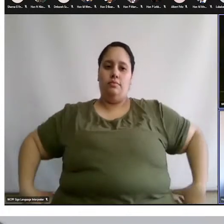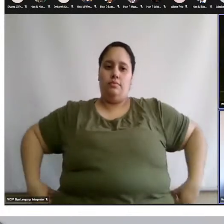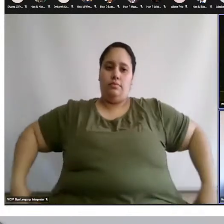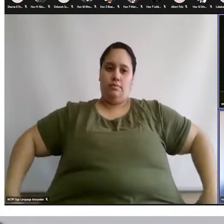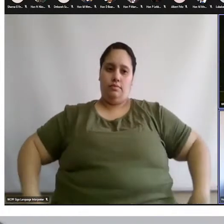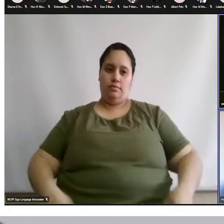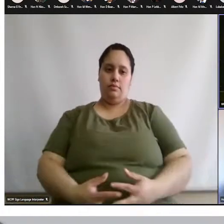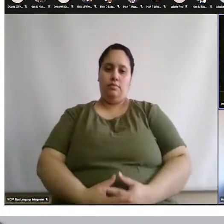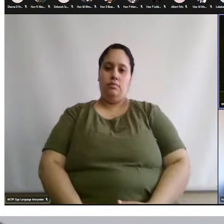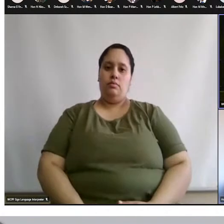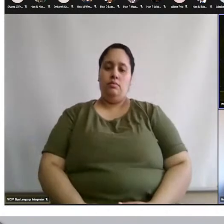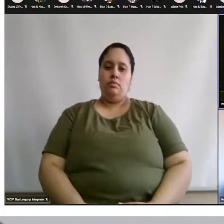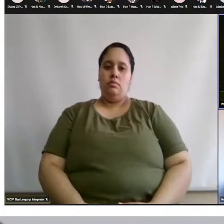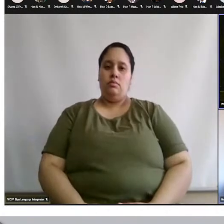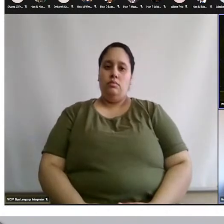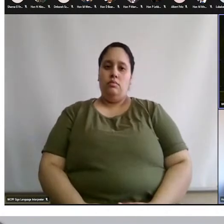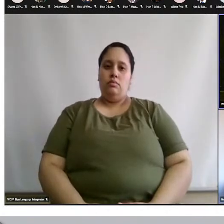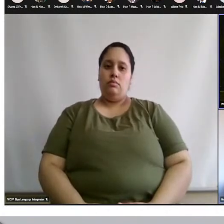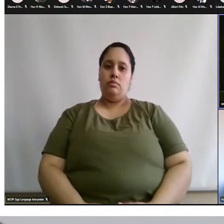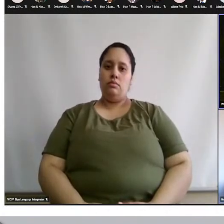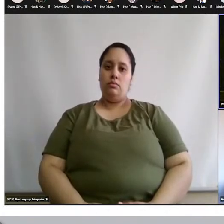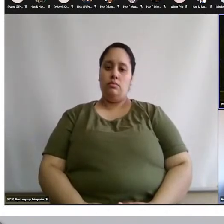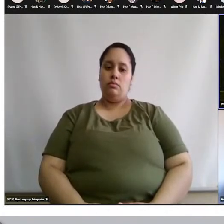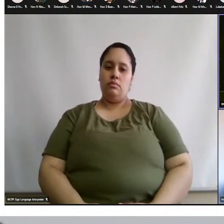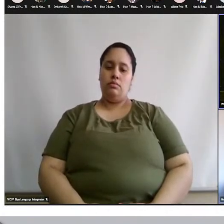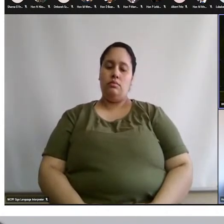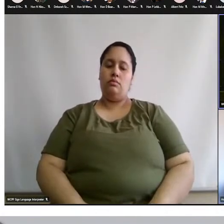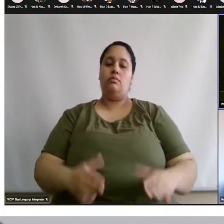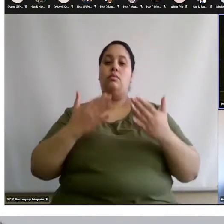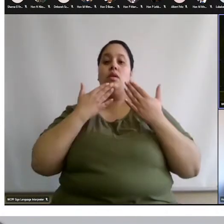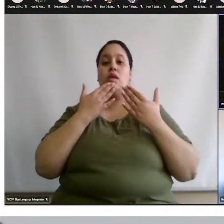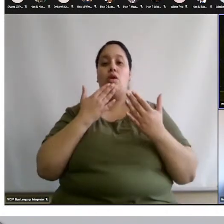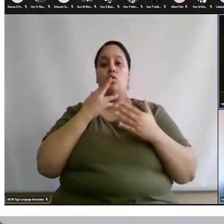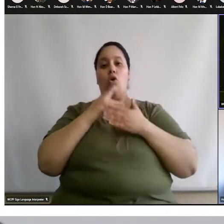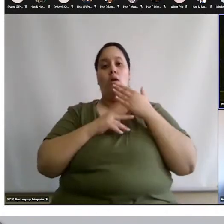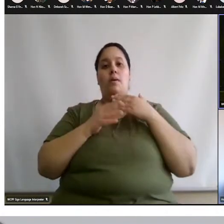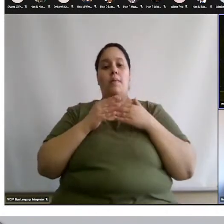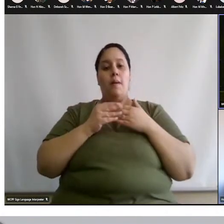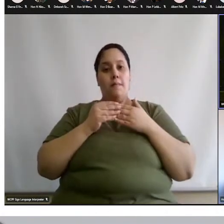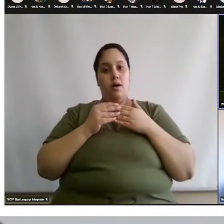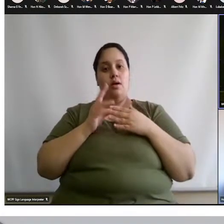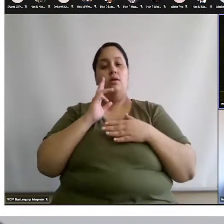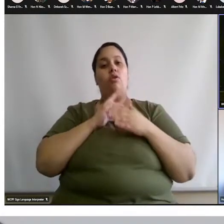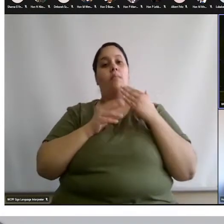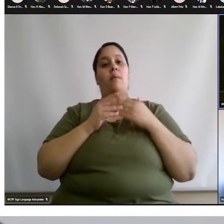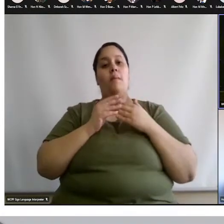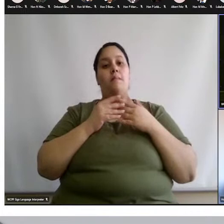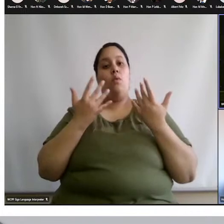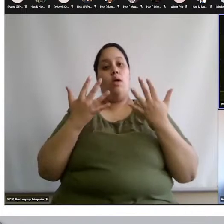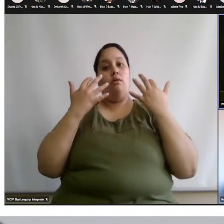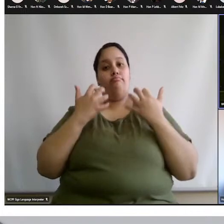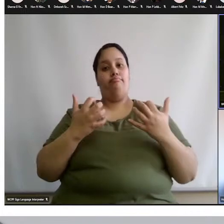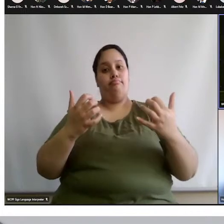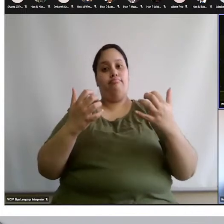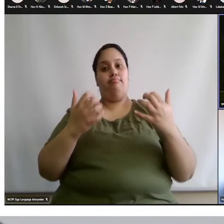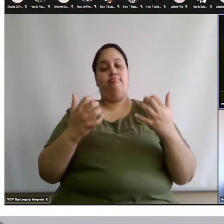Thank you. Thank you, honorable members. The honorable members in the chamber, will you